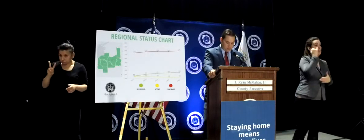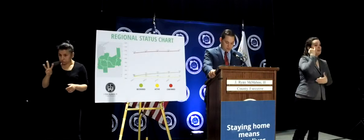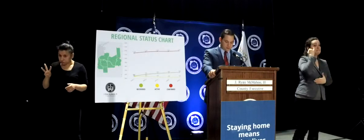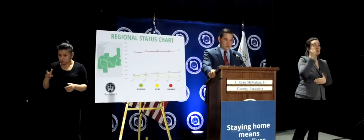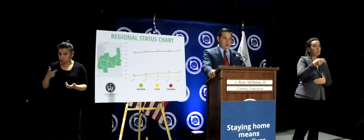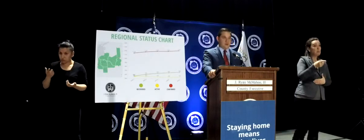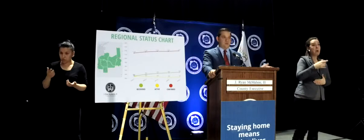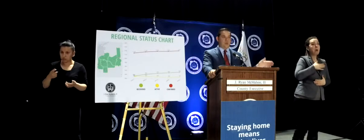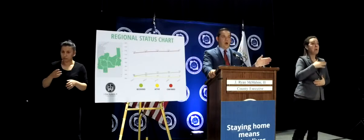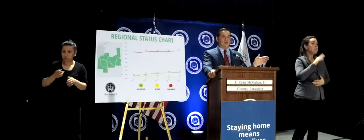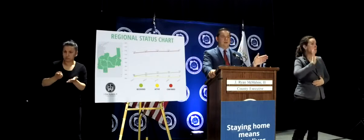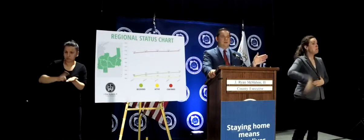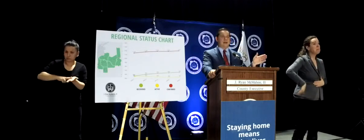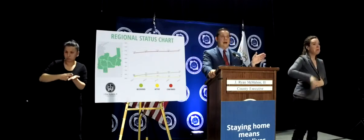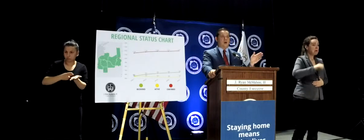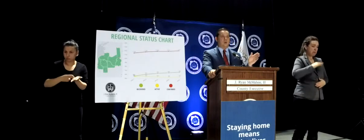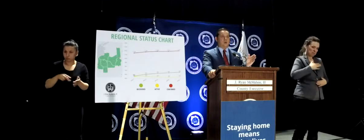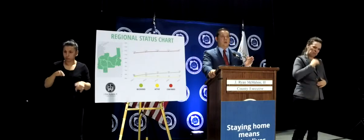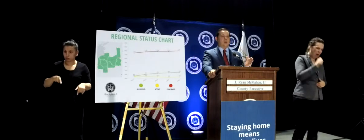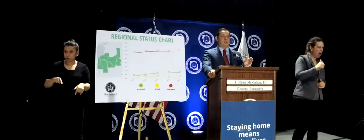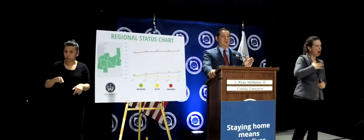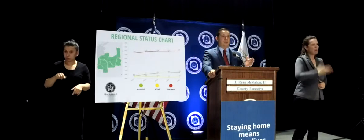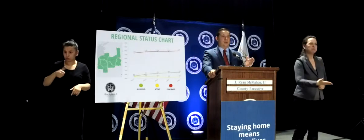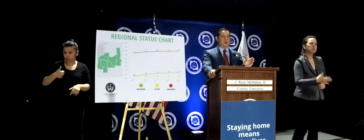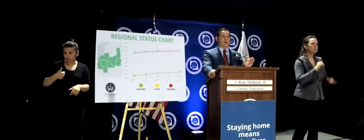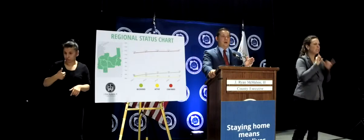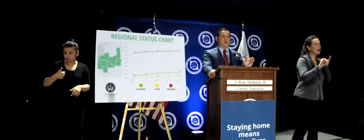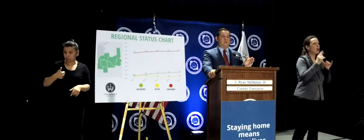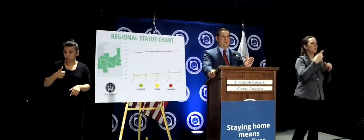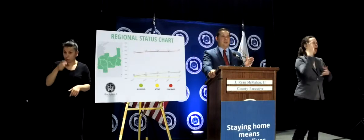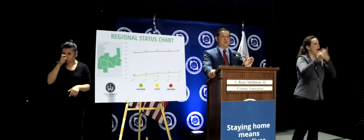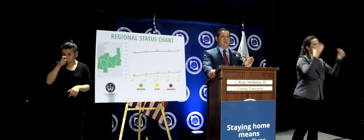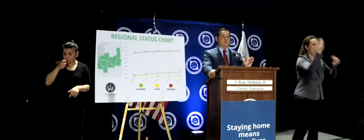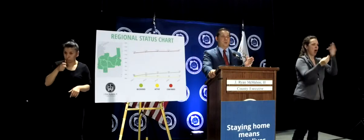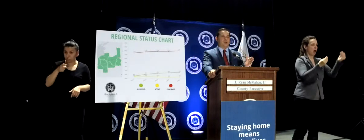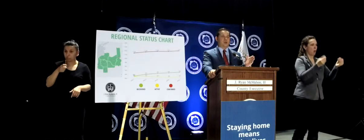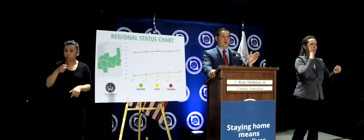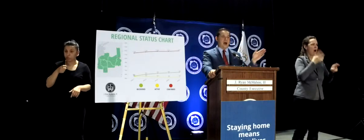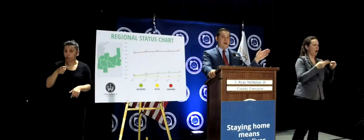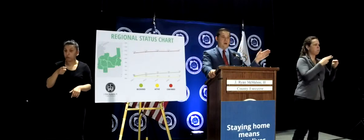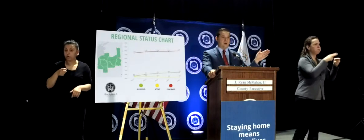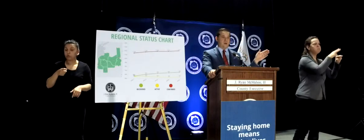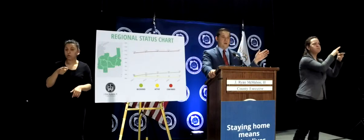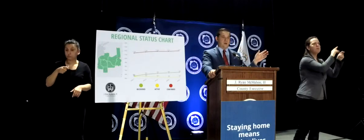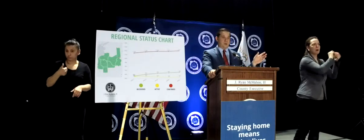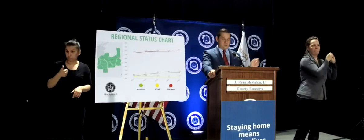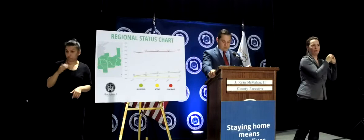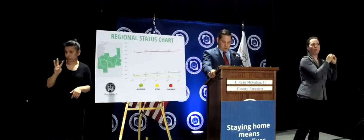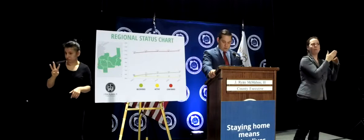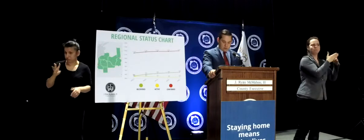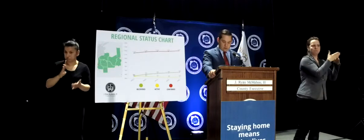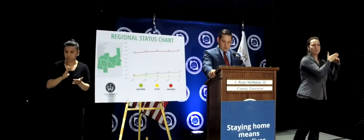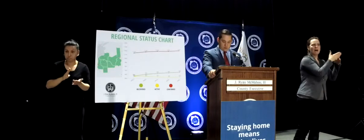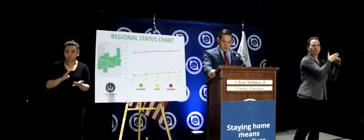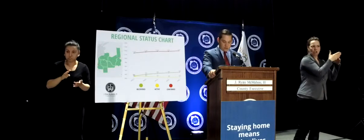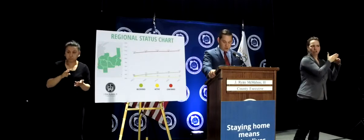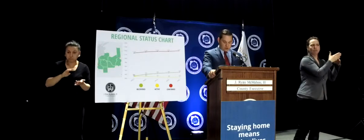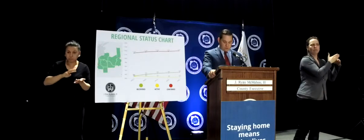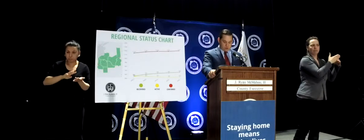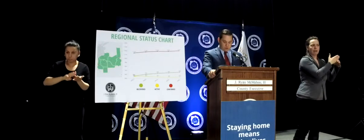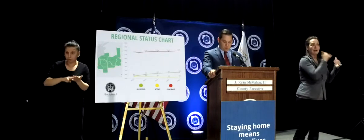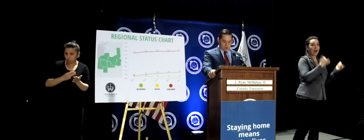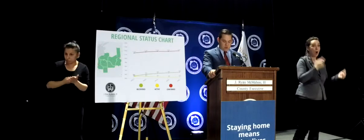shelter in place is brought down the potential exposure to go higher, but certainly we